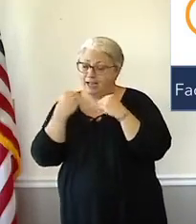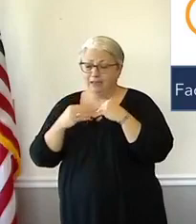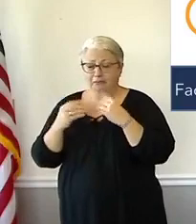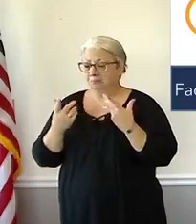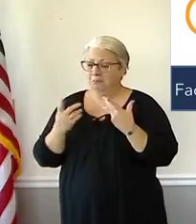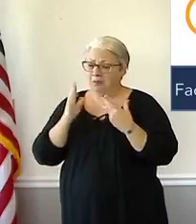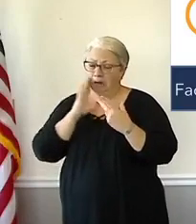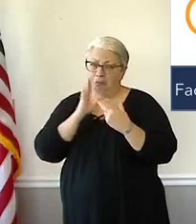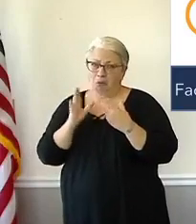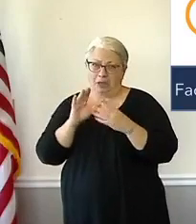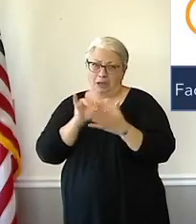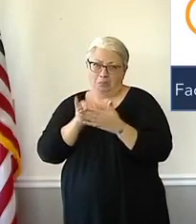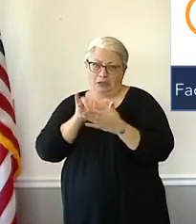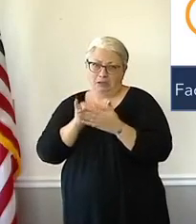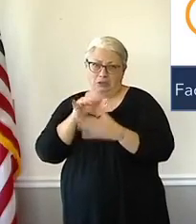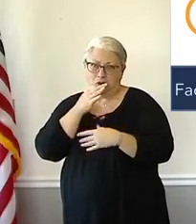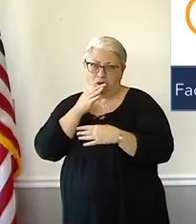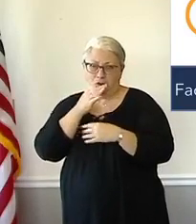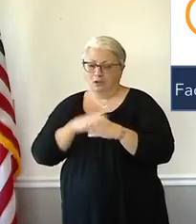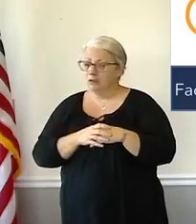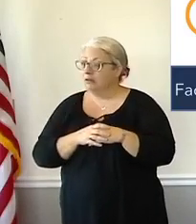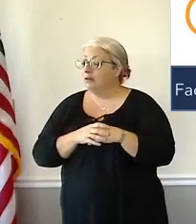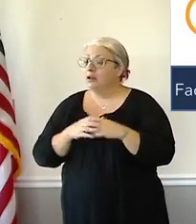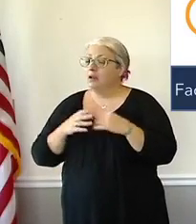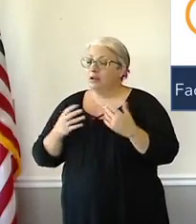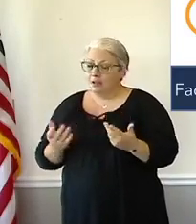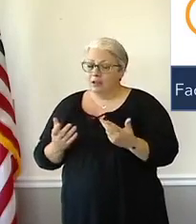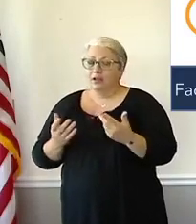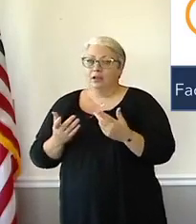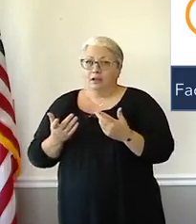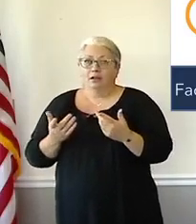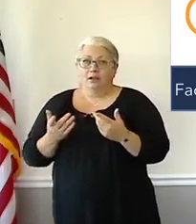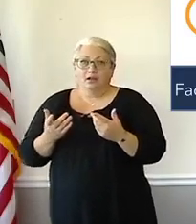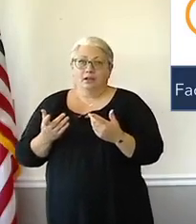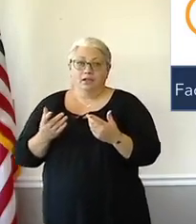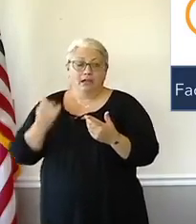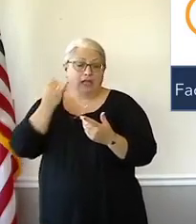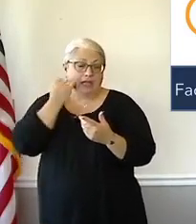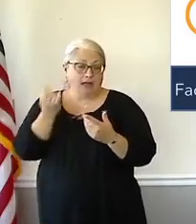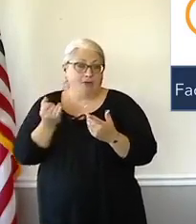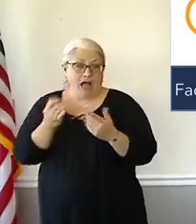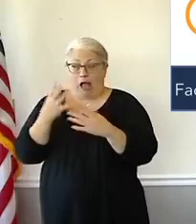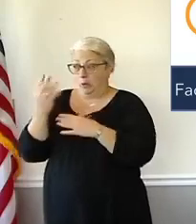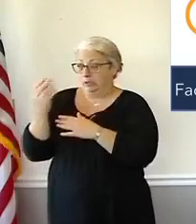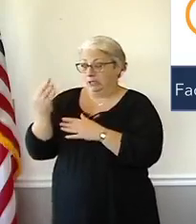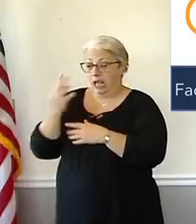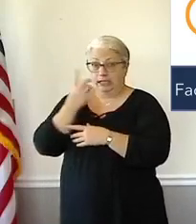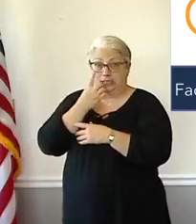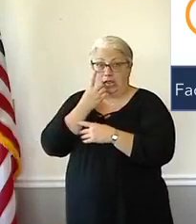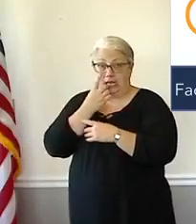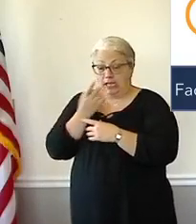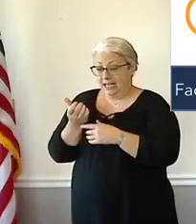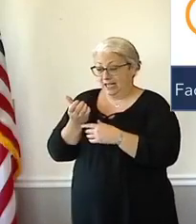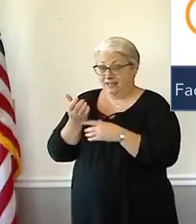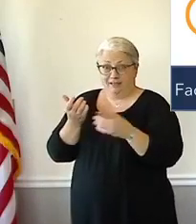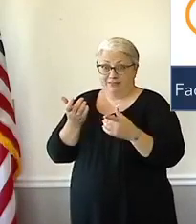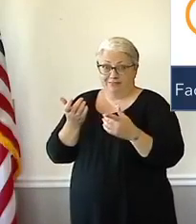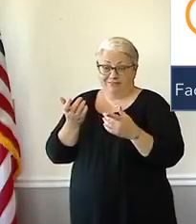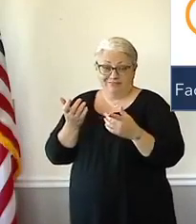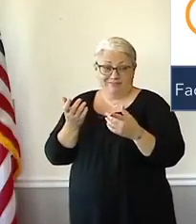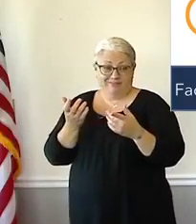of the obstacles that would deny outdoor dining for the remainder of the year. We know the weather and conditions just may